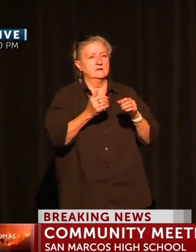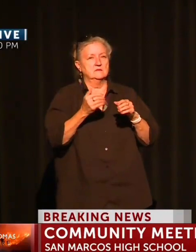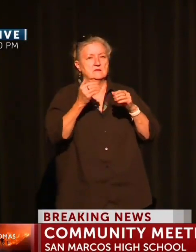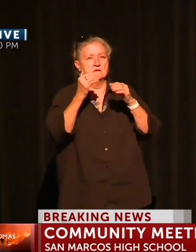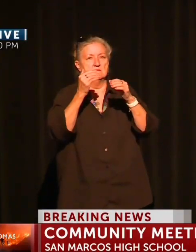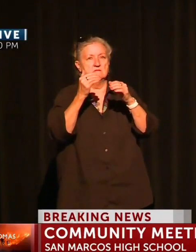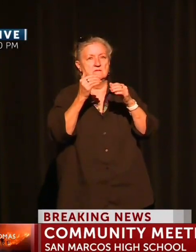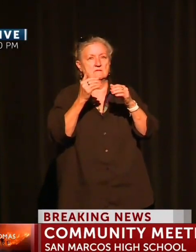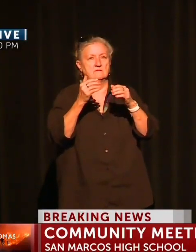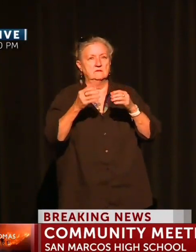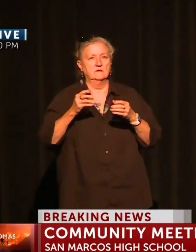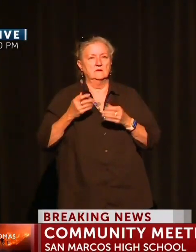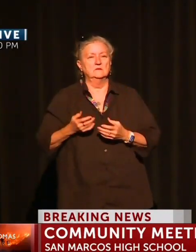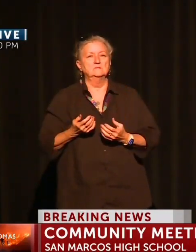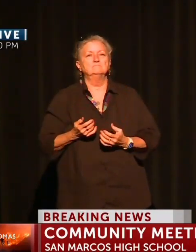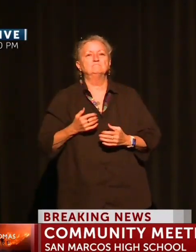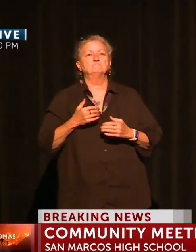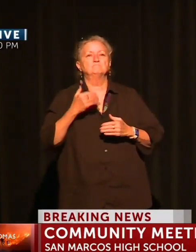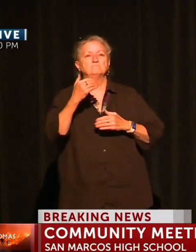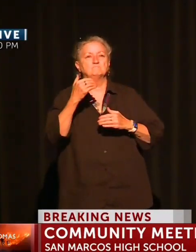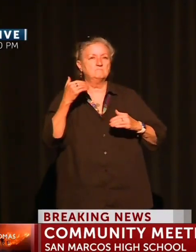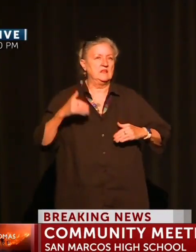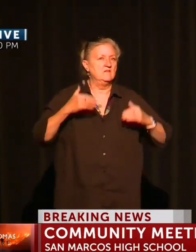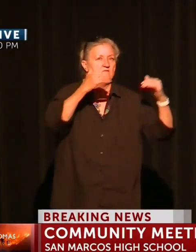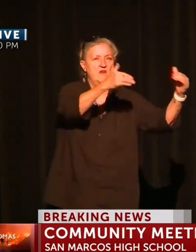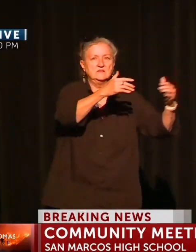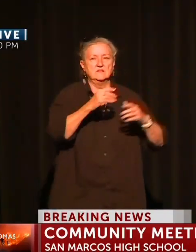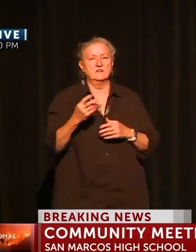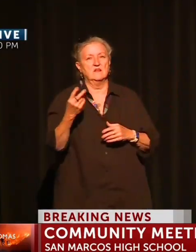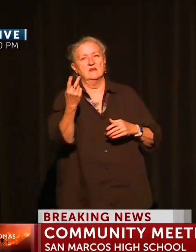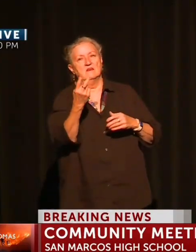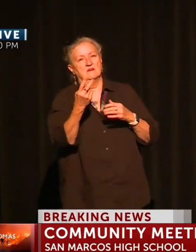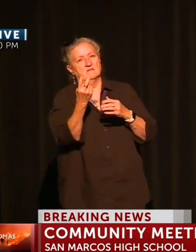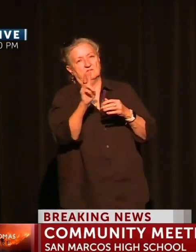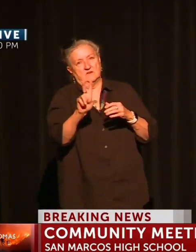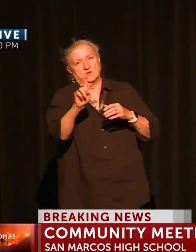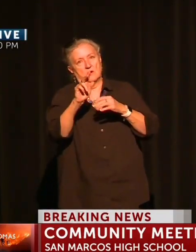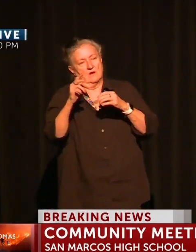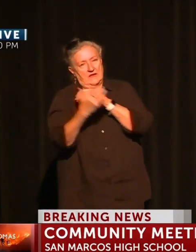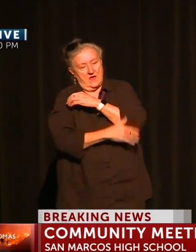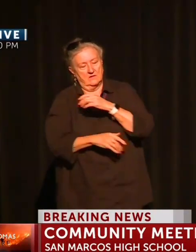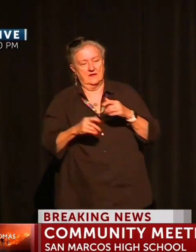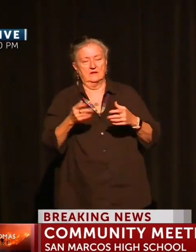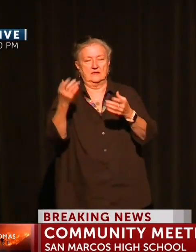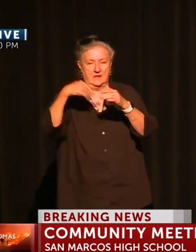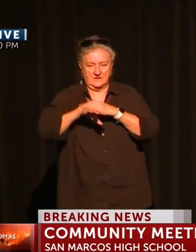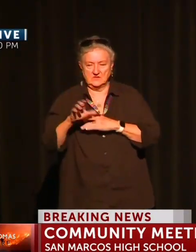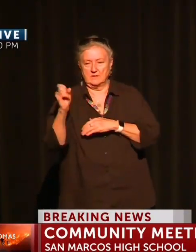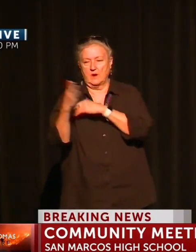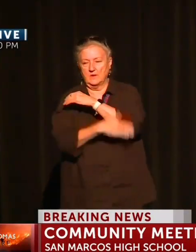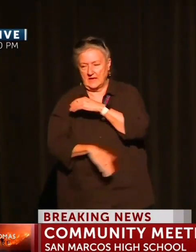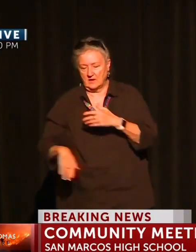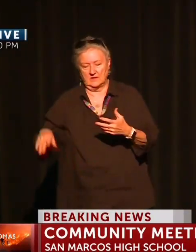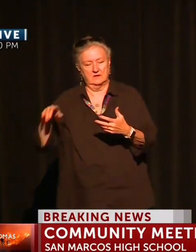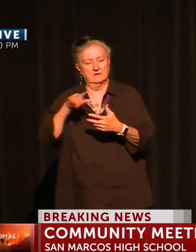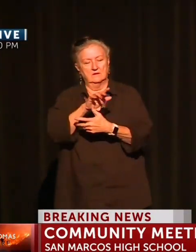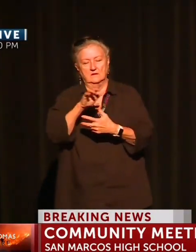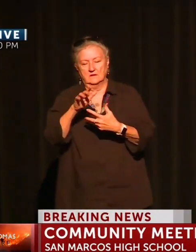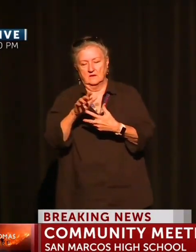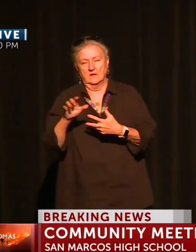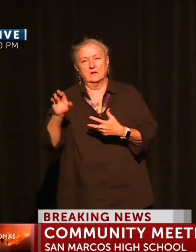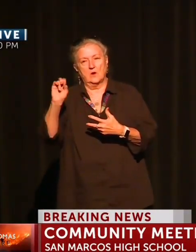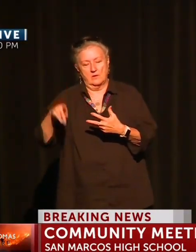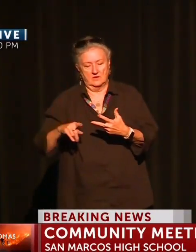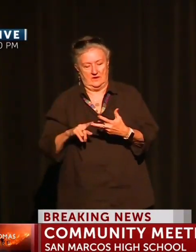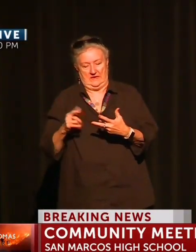in Ventura County. And as it came into Santa Barbara County, Carpinteria, and now, of course, that immediate threat